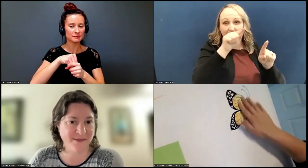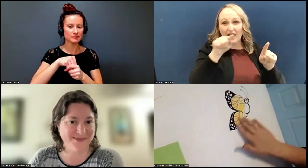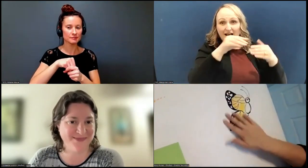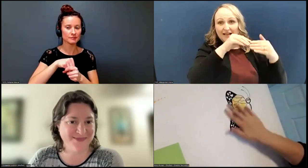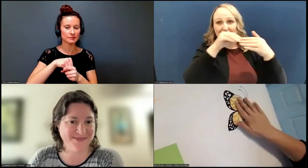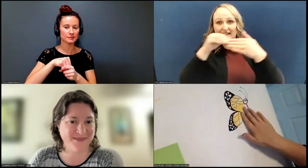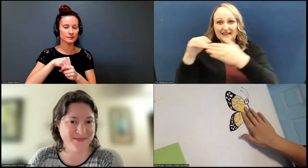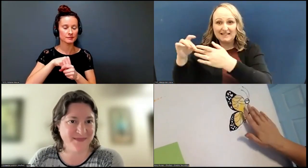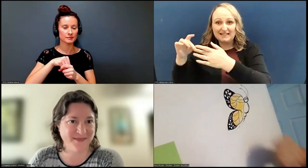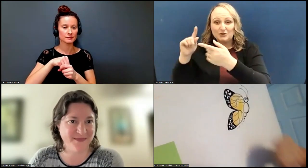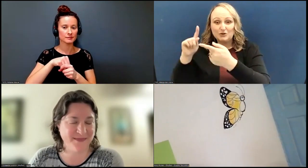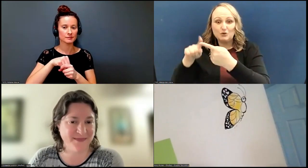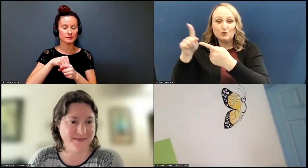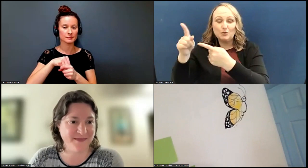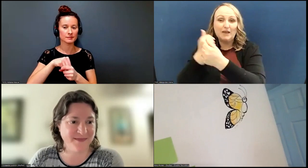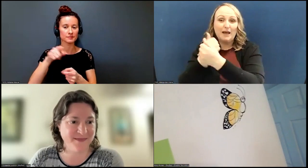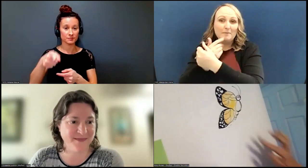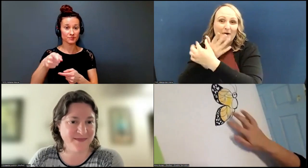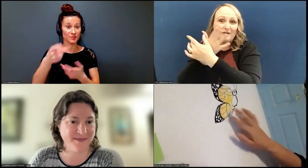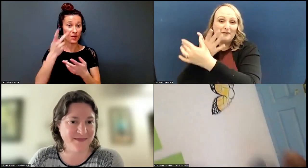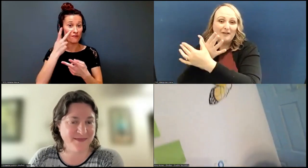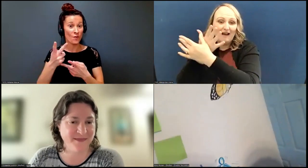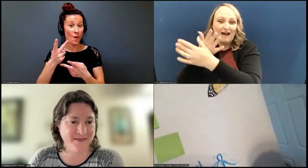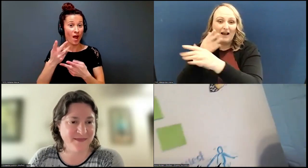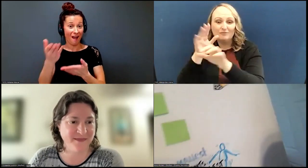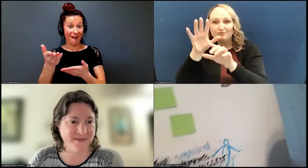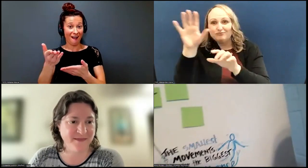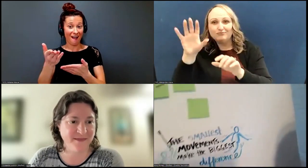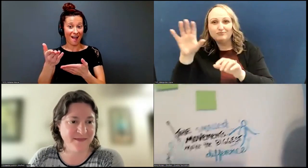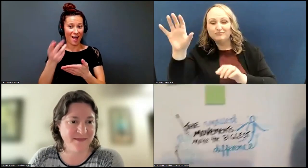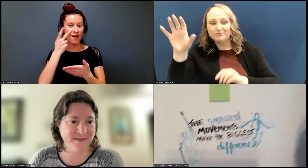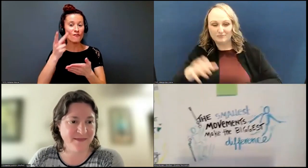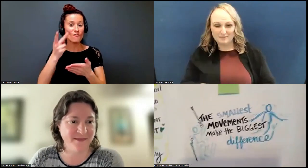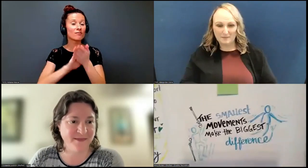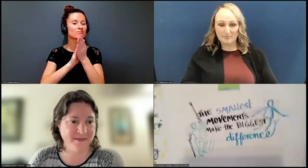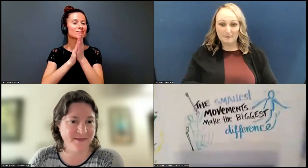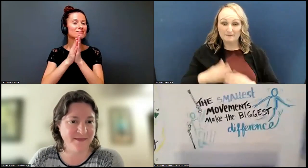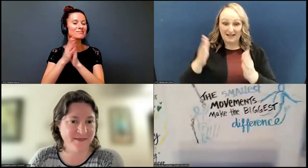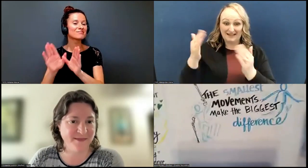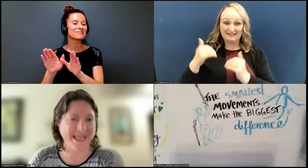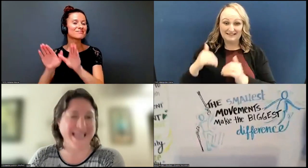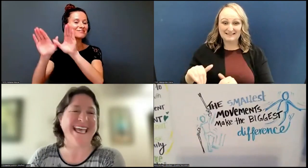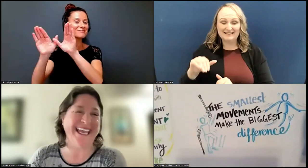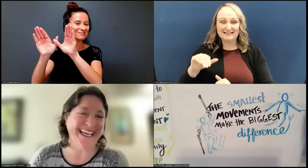we're seeing what's taking flight in this discussion and what's developing. And then I love Luca.